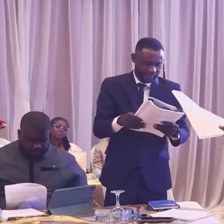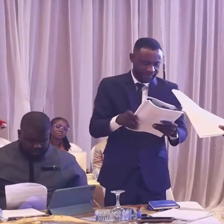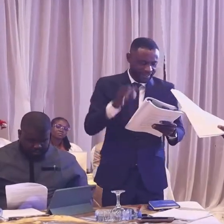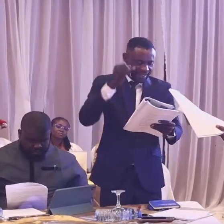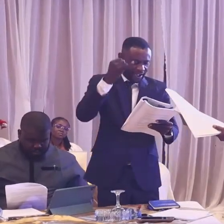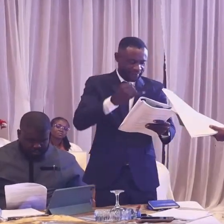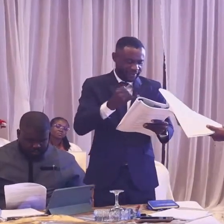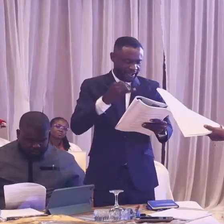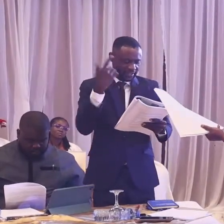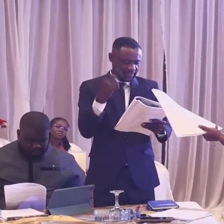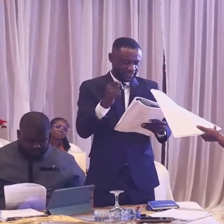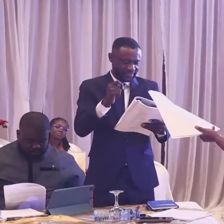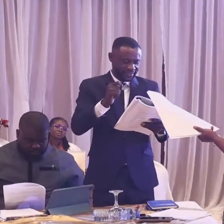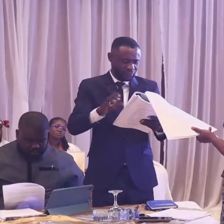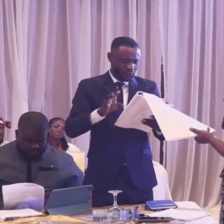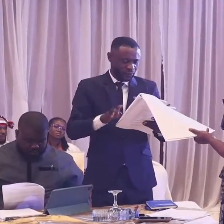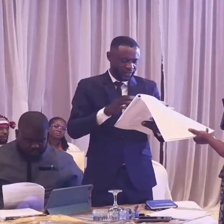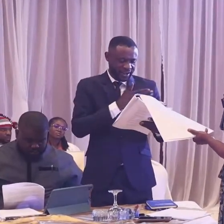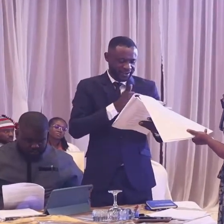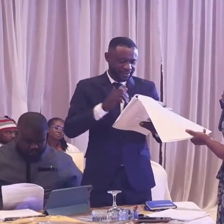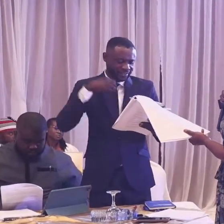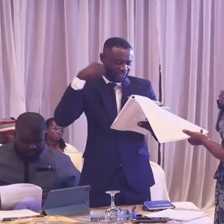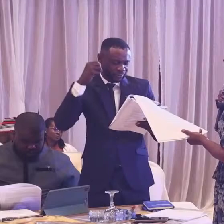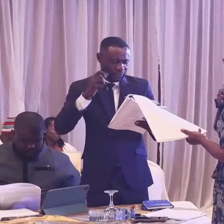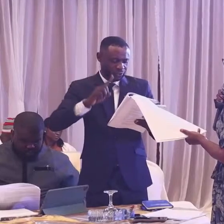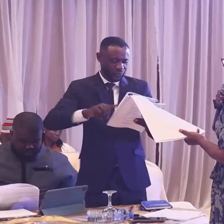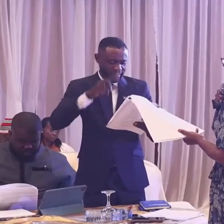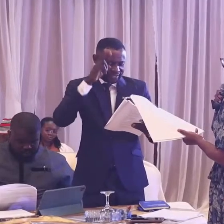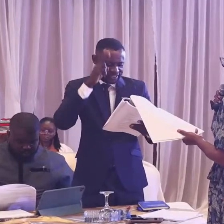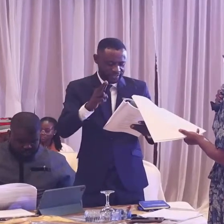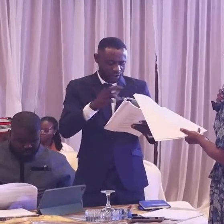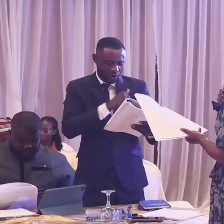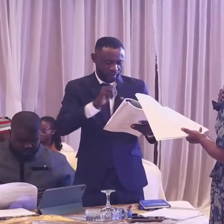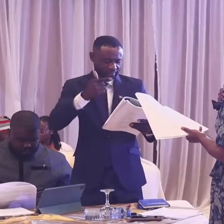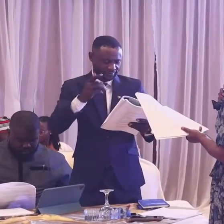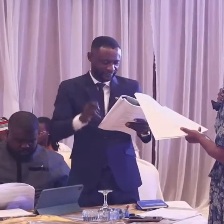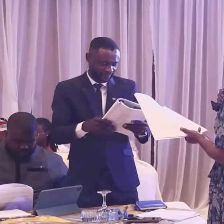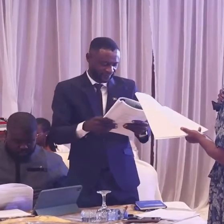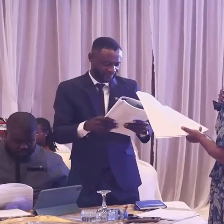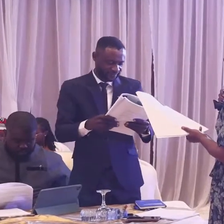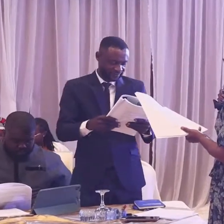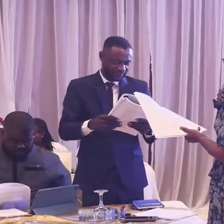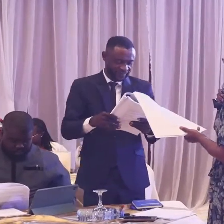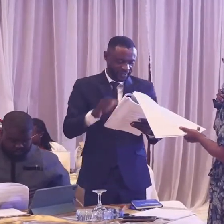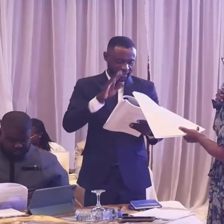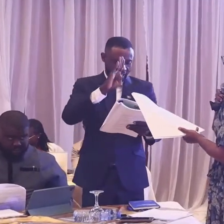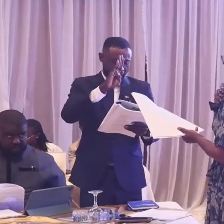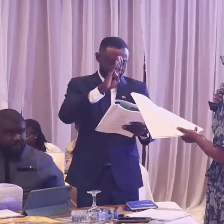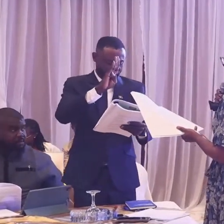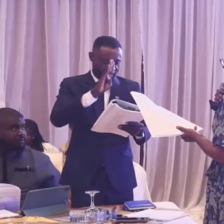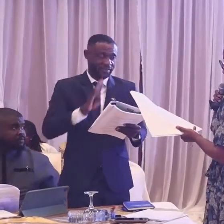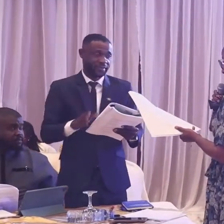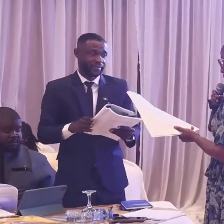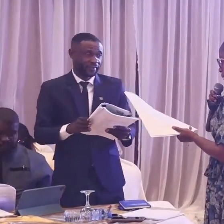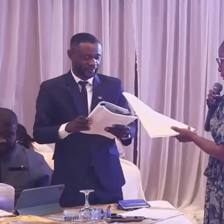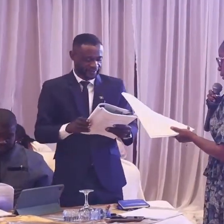the circumstances surrounding the reported incident, and B,